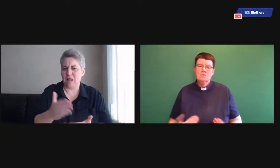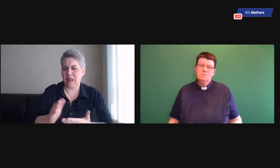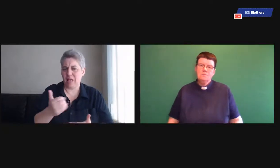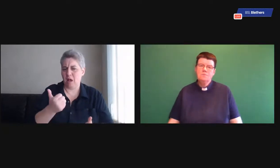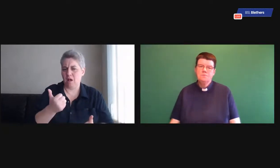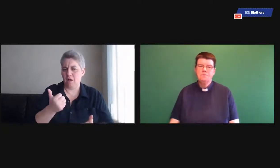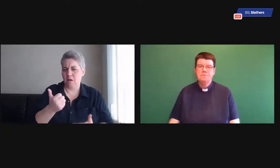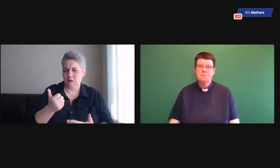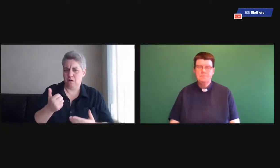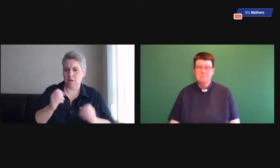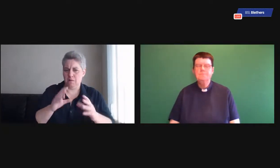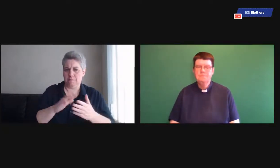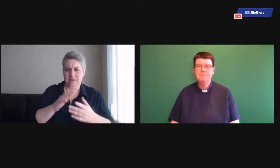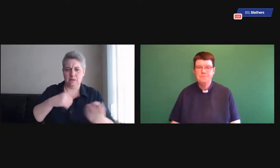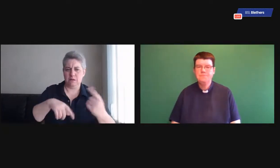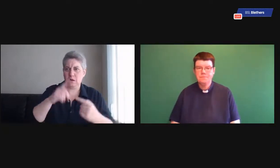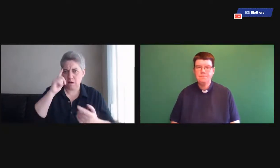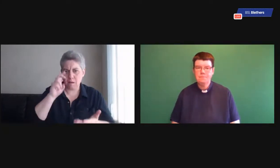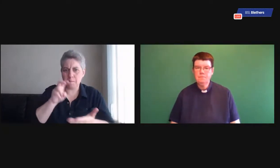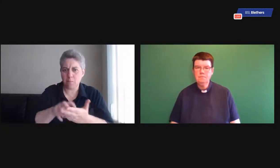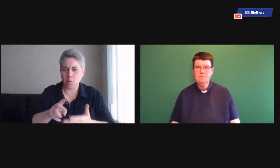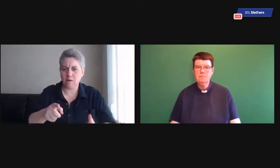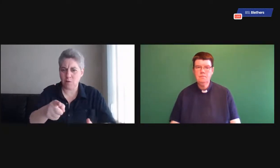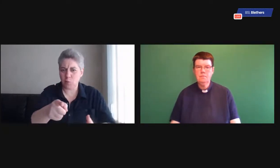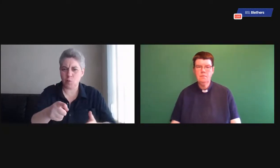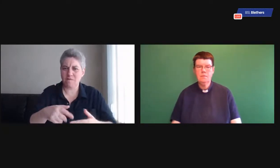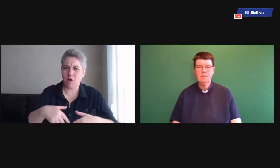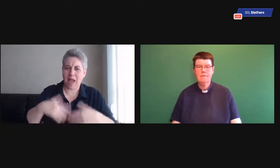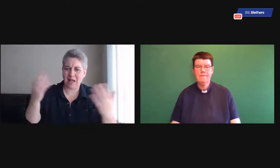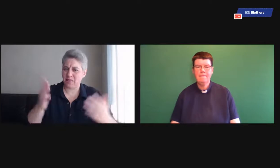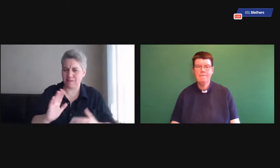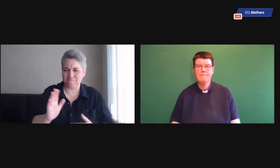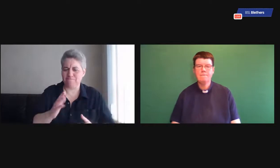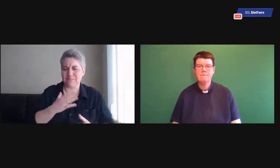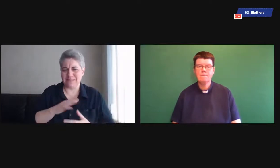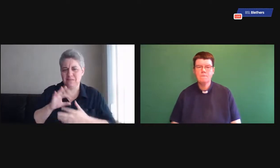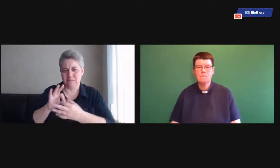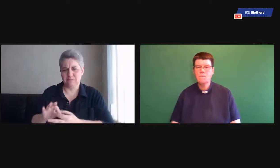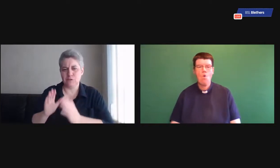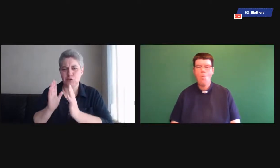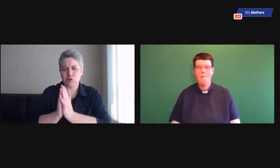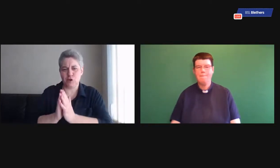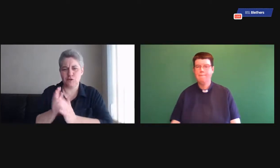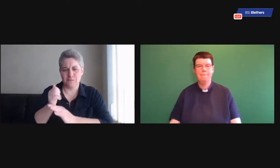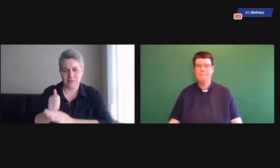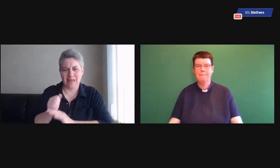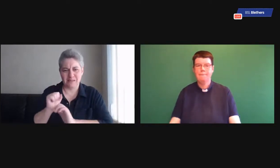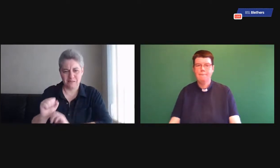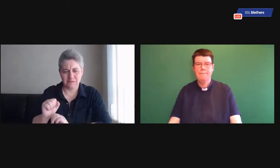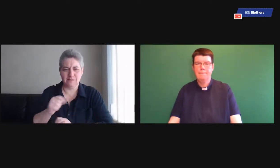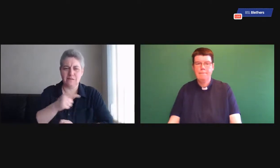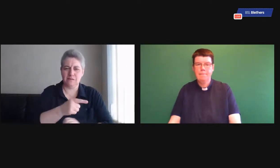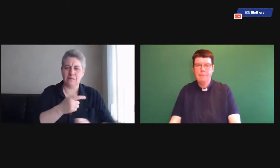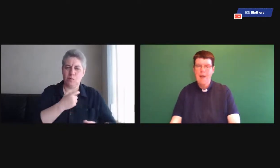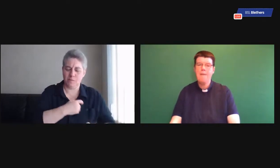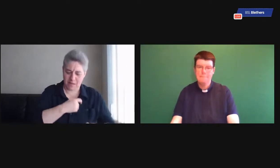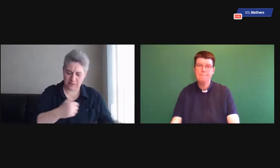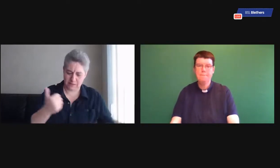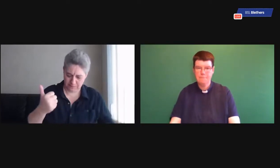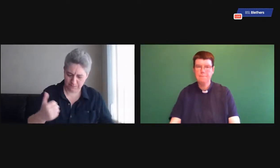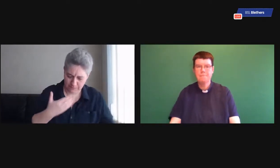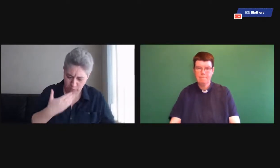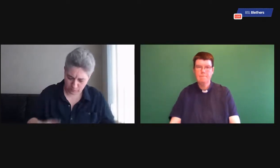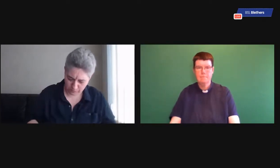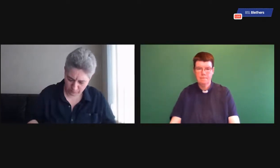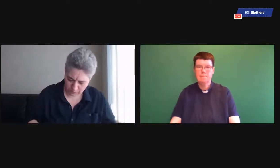all the things in the Bible stories and all the things of comfort. So yeah, but that's good though. I'm glad you clarified that, Mary. So if anybody